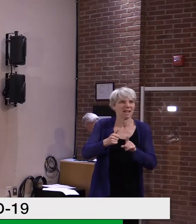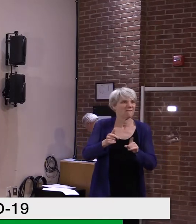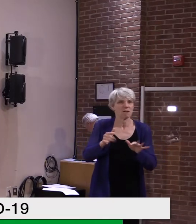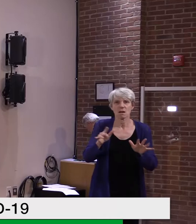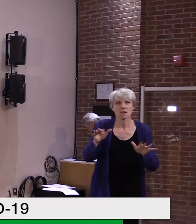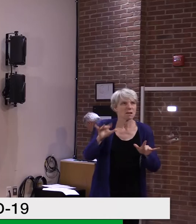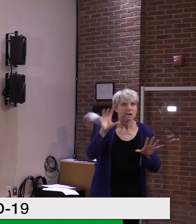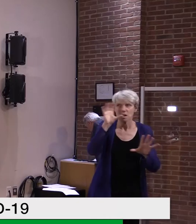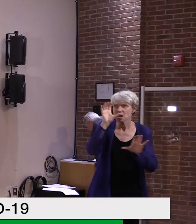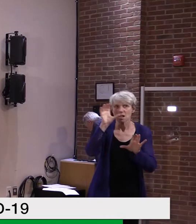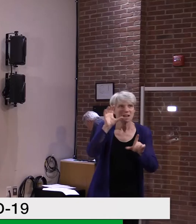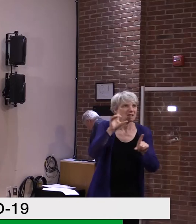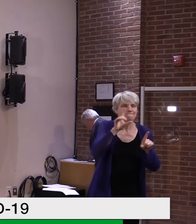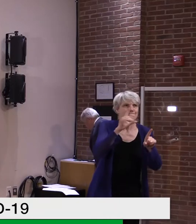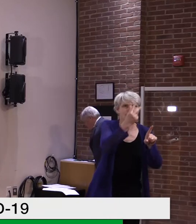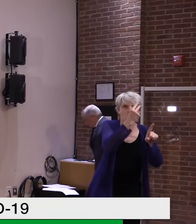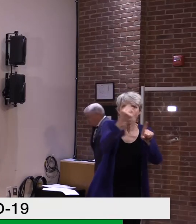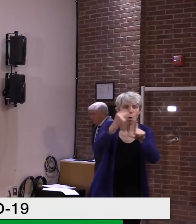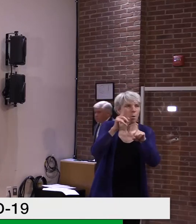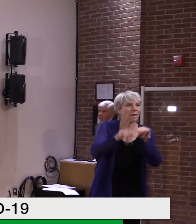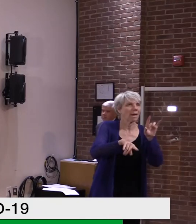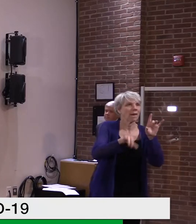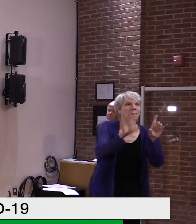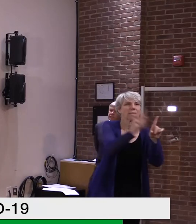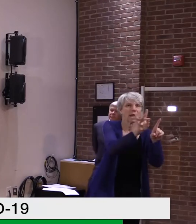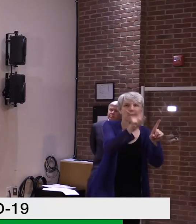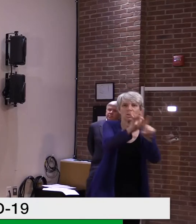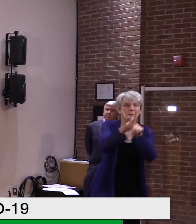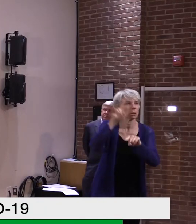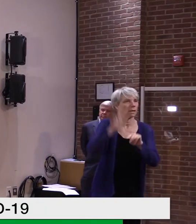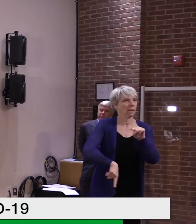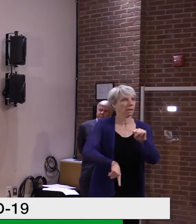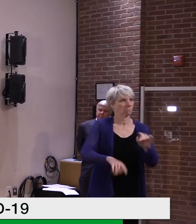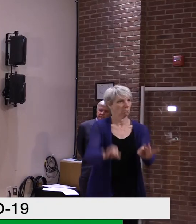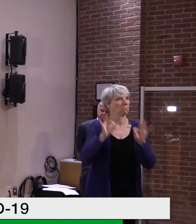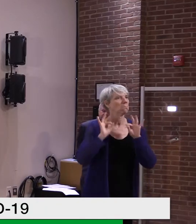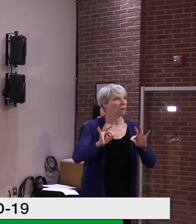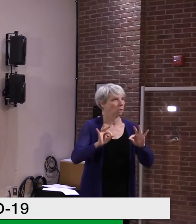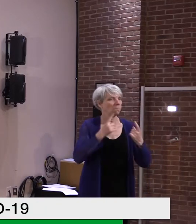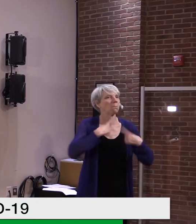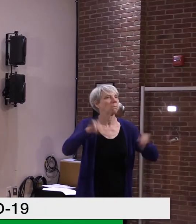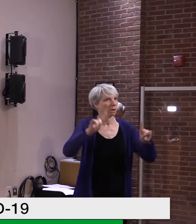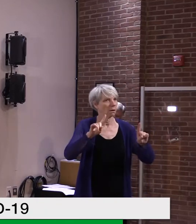be transmitted from one person to another. And we're finding that